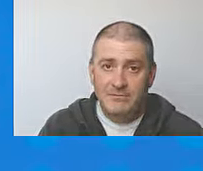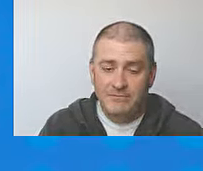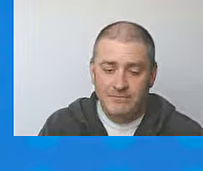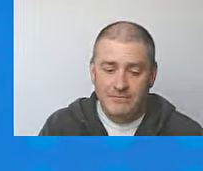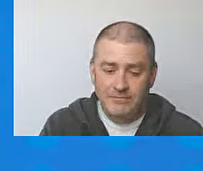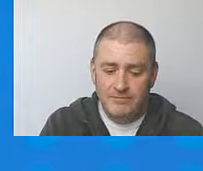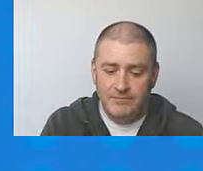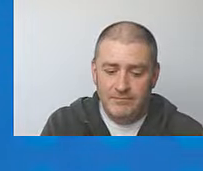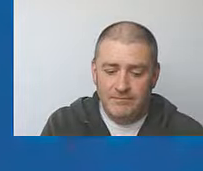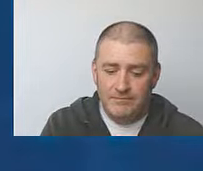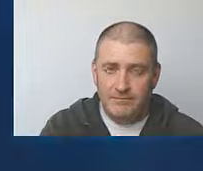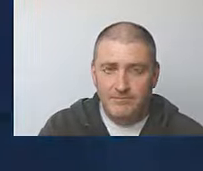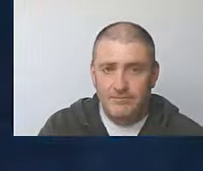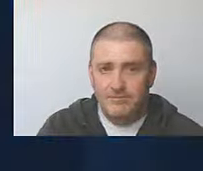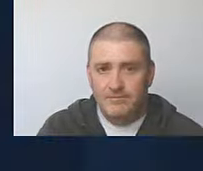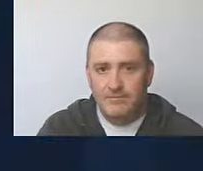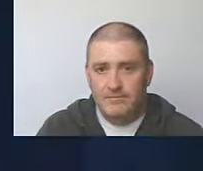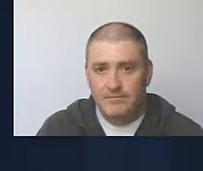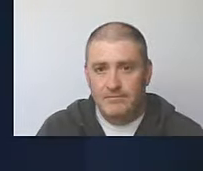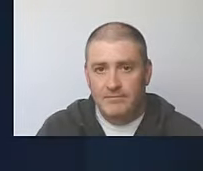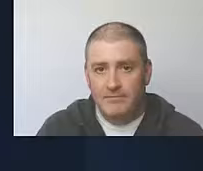ambiguities.